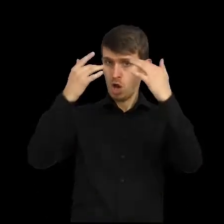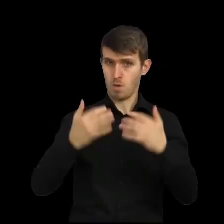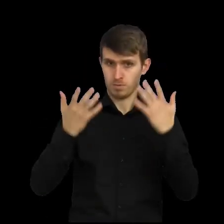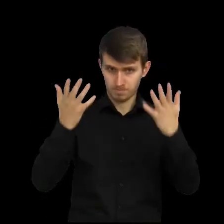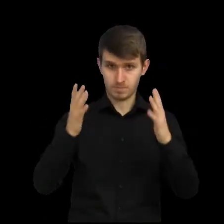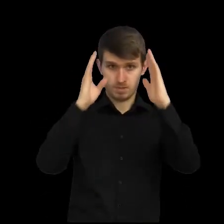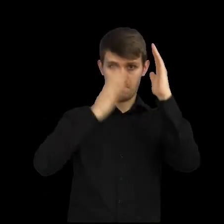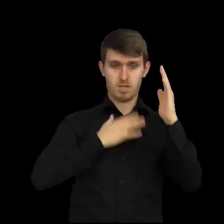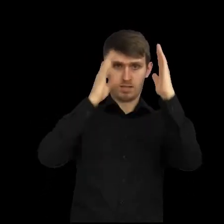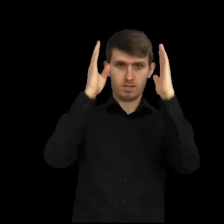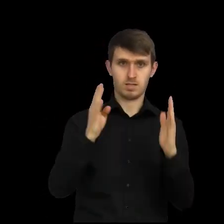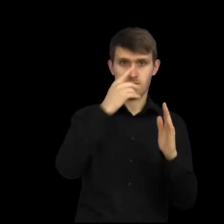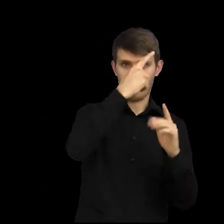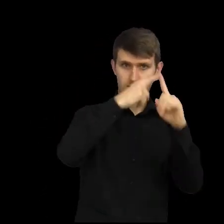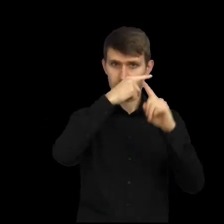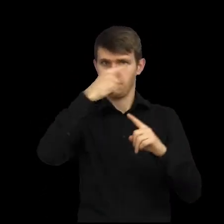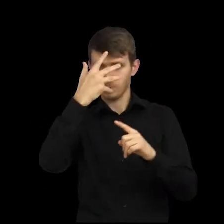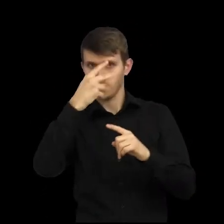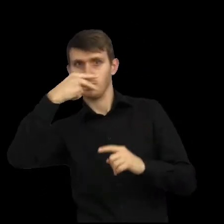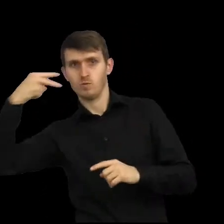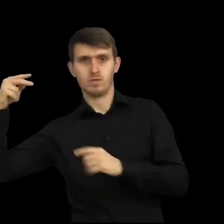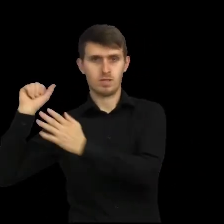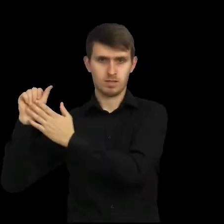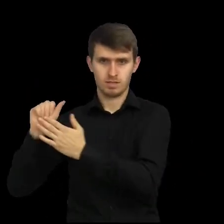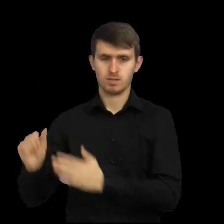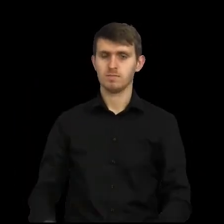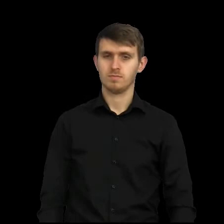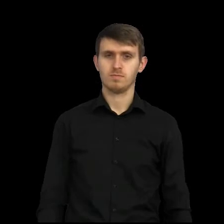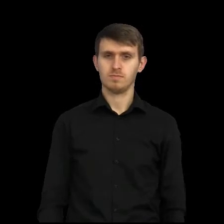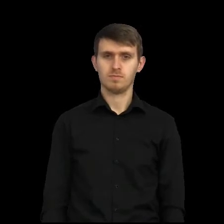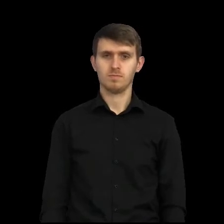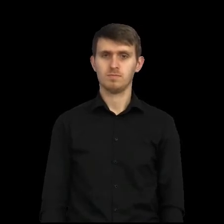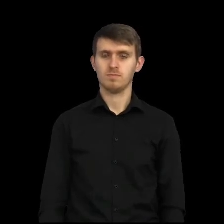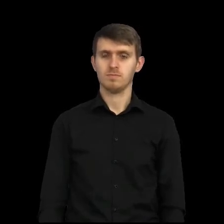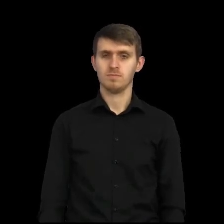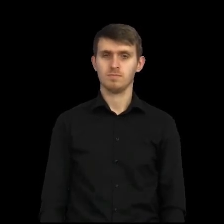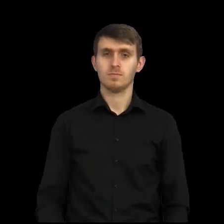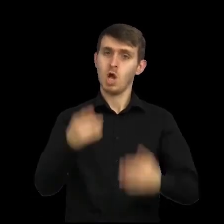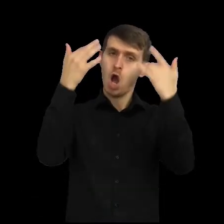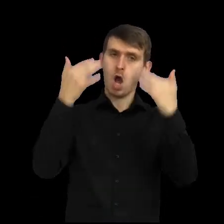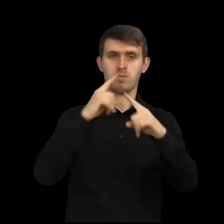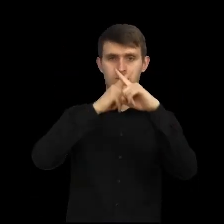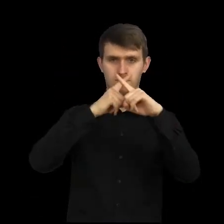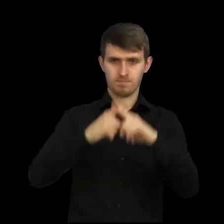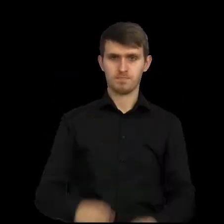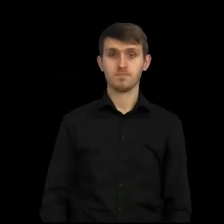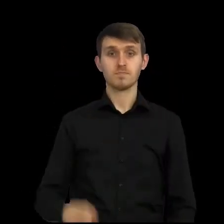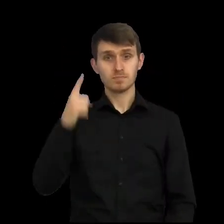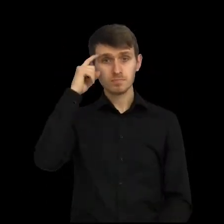Solve for x, and we have the absolute value of 2x minus 5 is equal to 11. Now, the